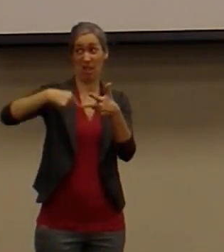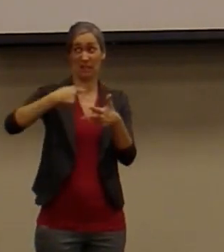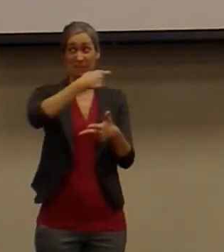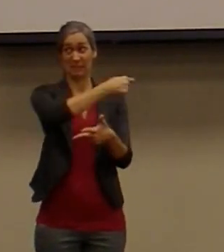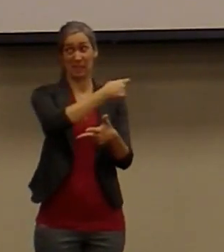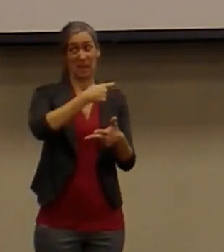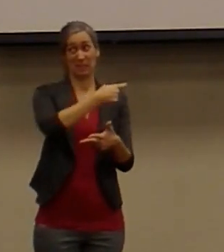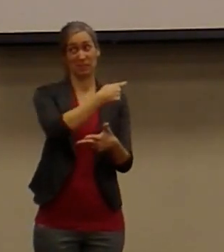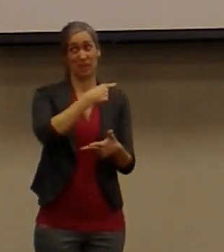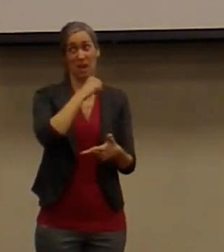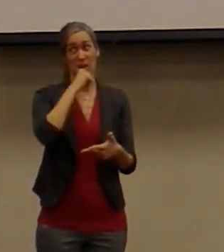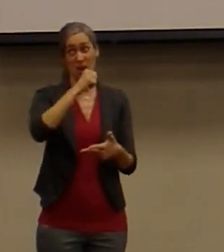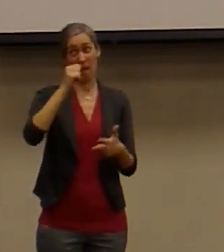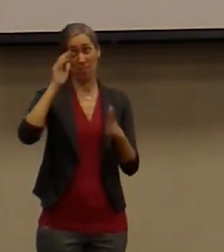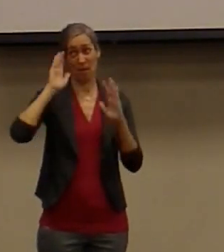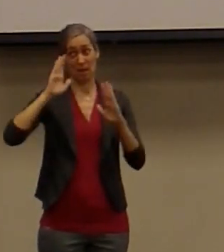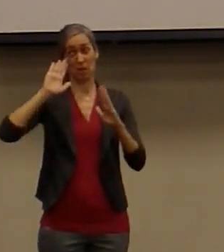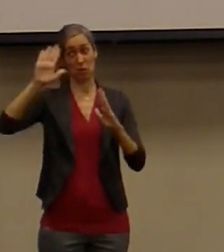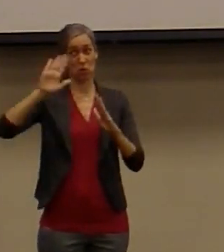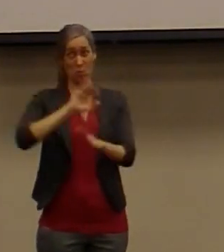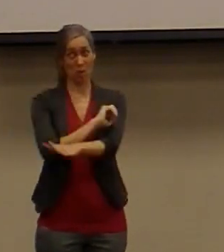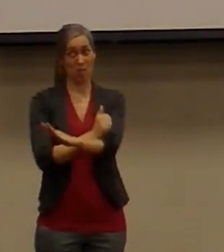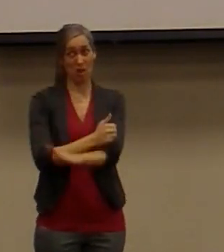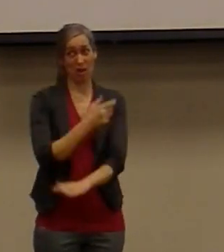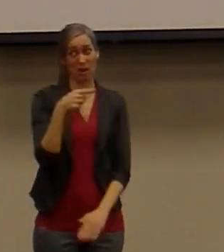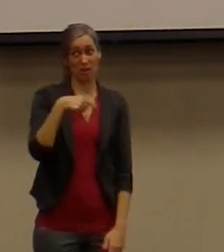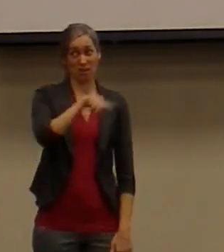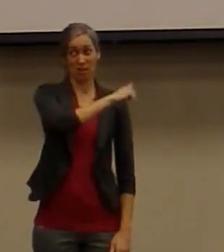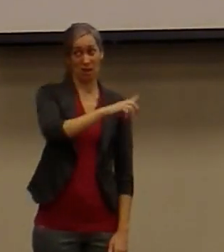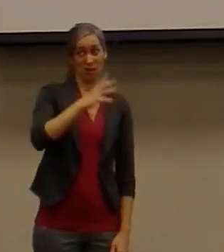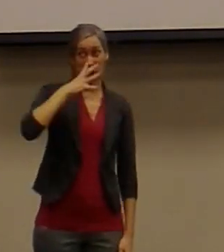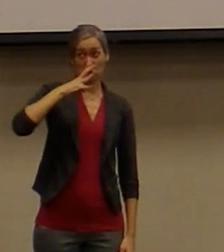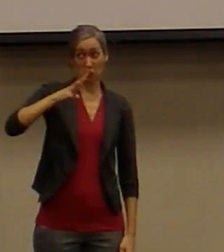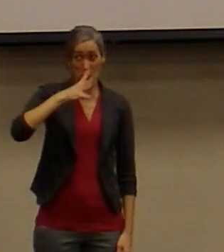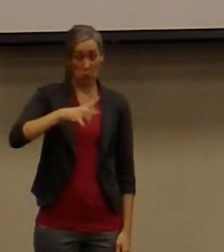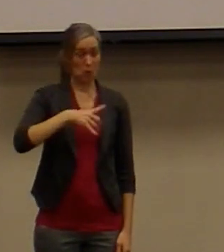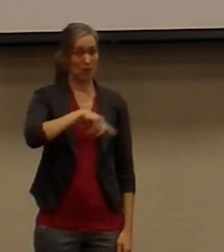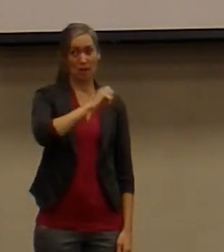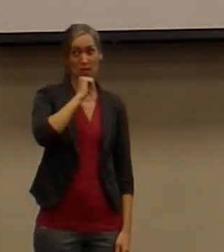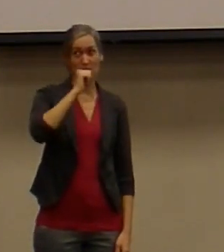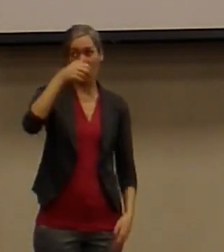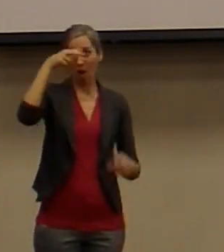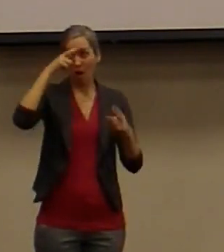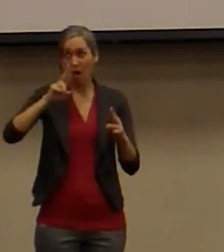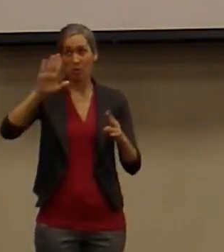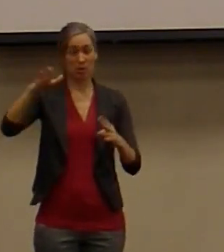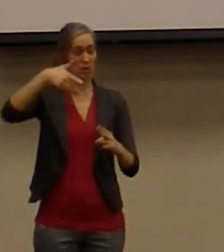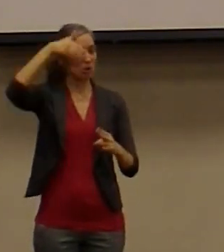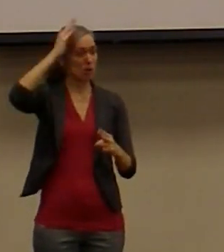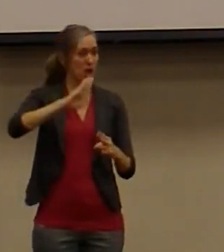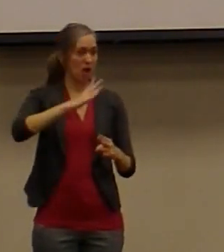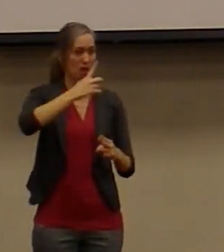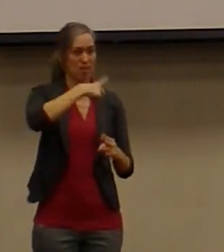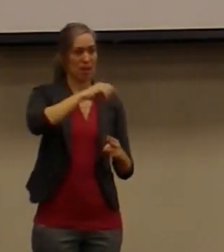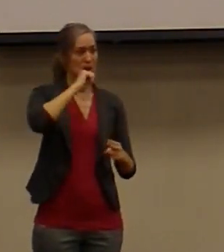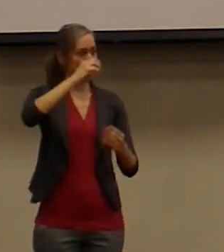And they say they pay no attention to your authority. They dishonor your gods, and they disobey your strict